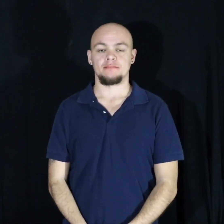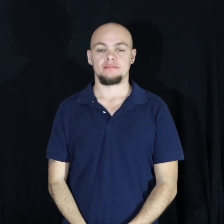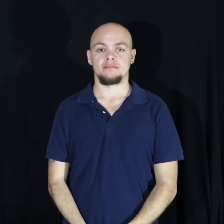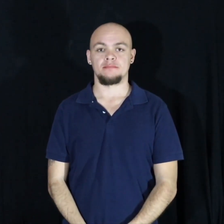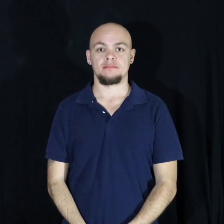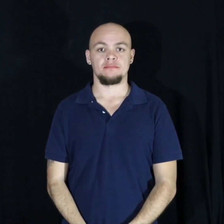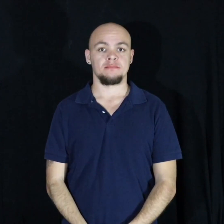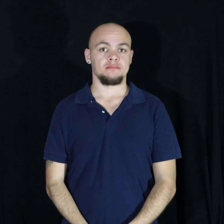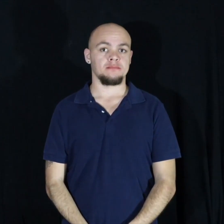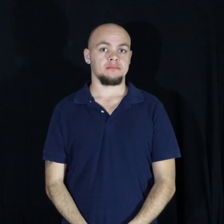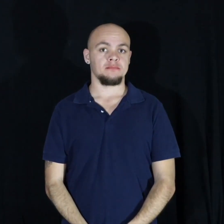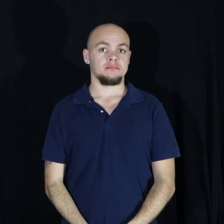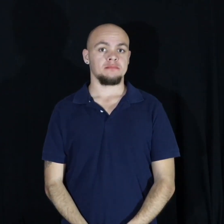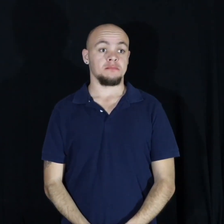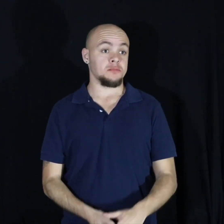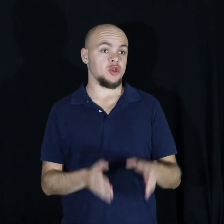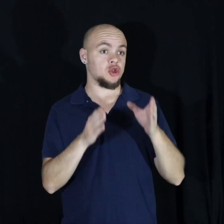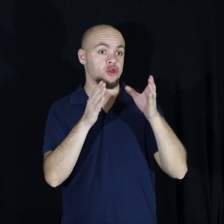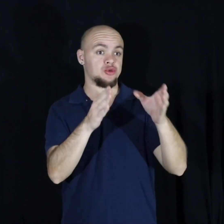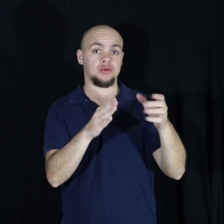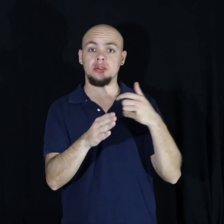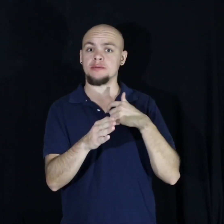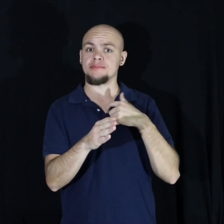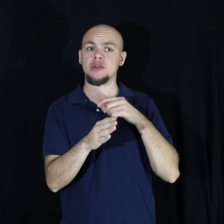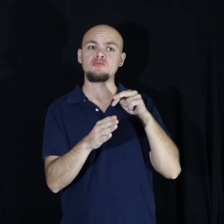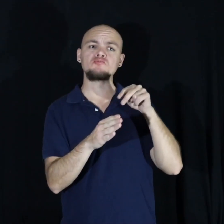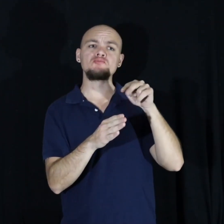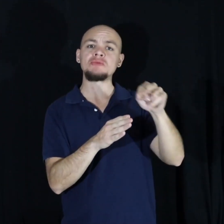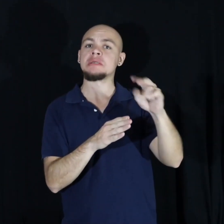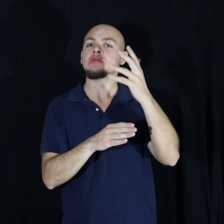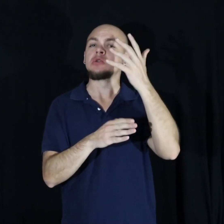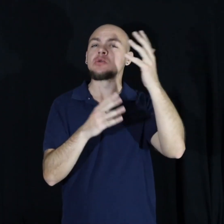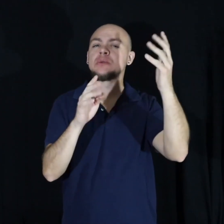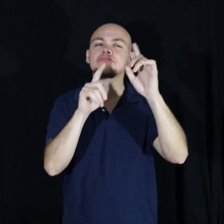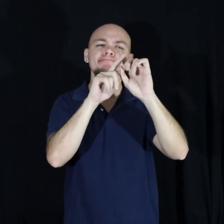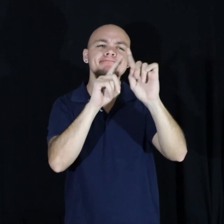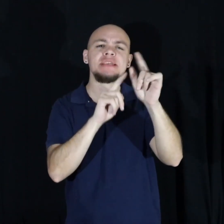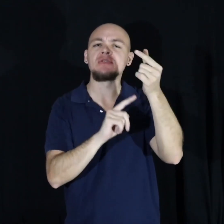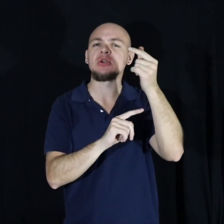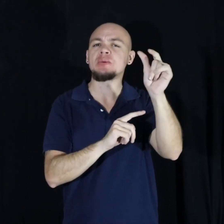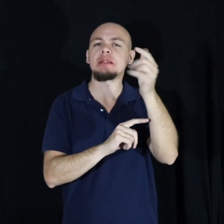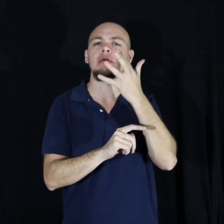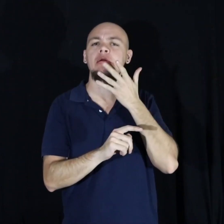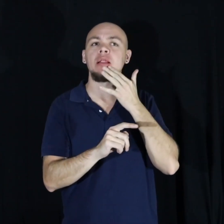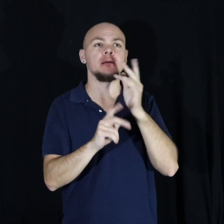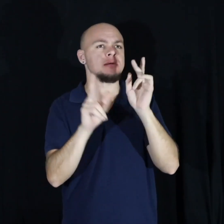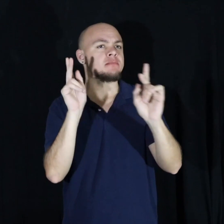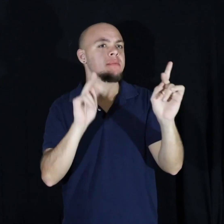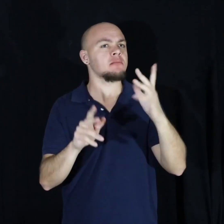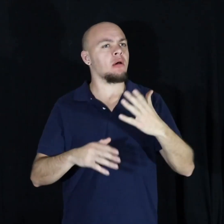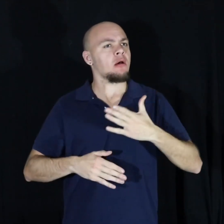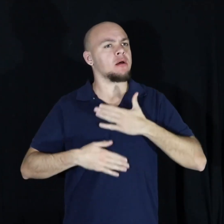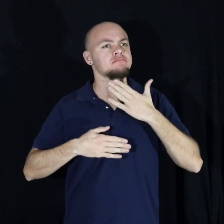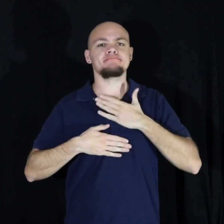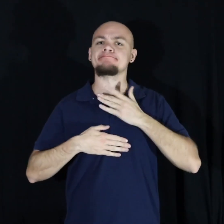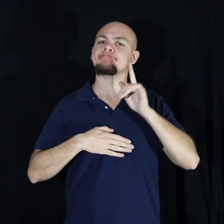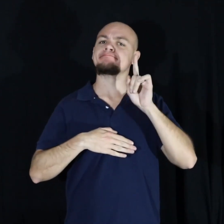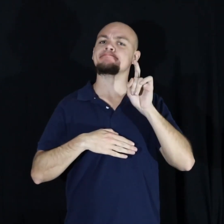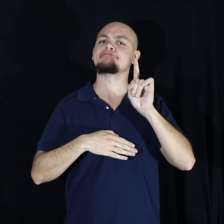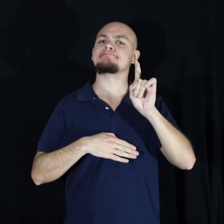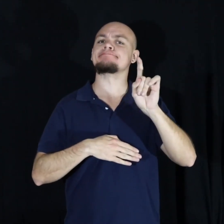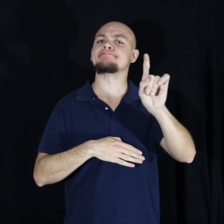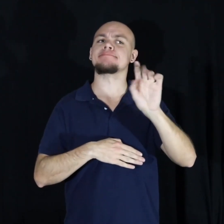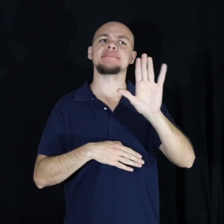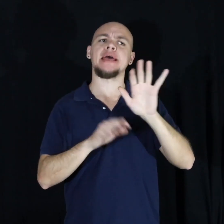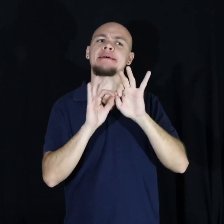Whenever I ride through the streets, I see trees in all shades of green. I see people happily walking down the platforms with